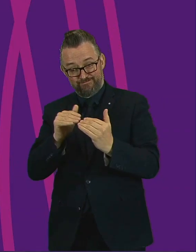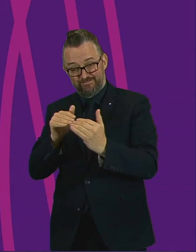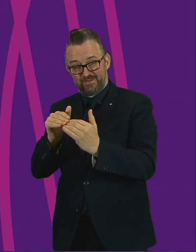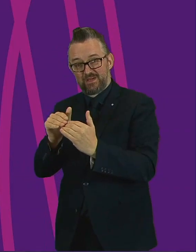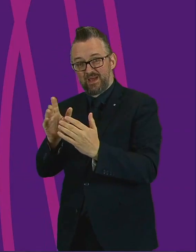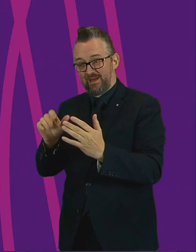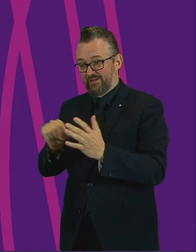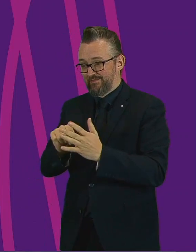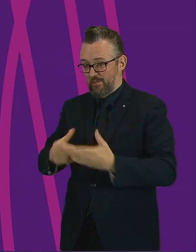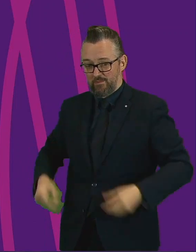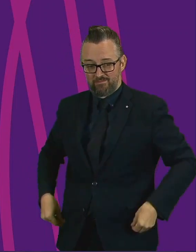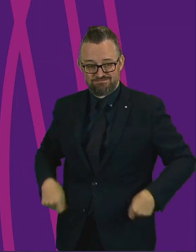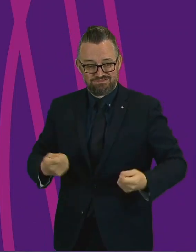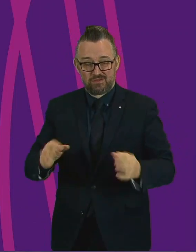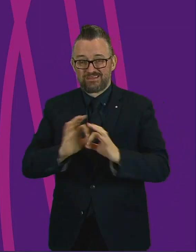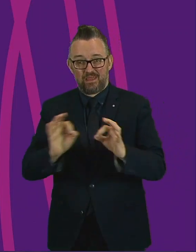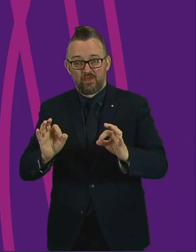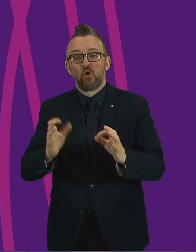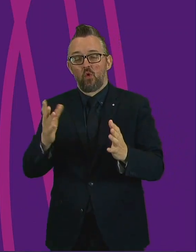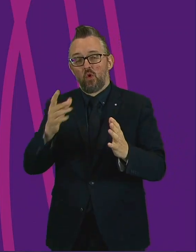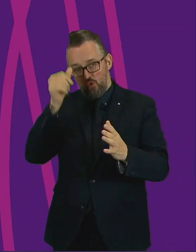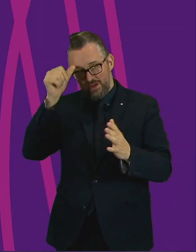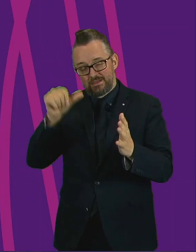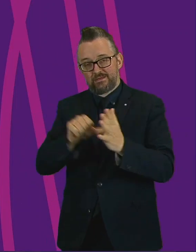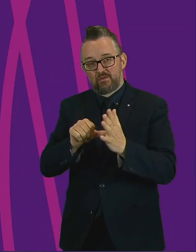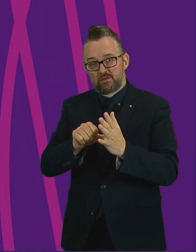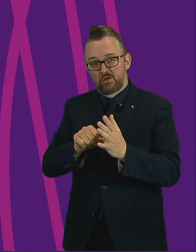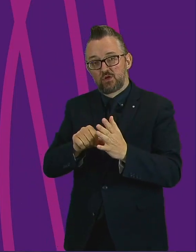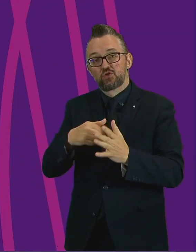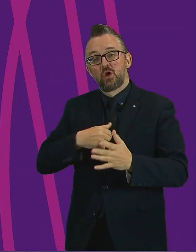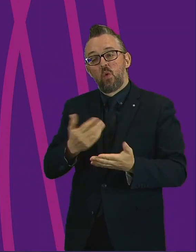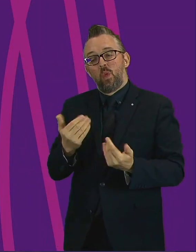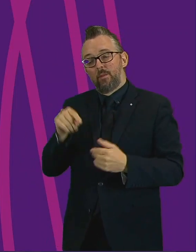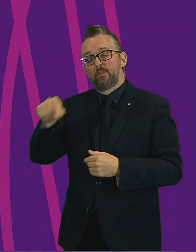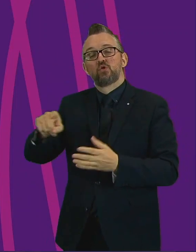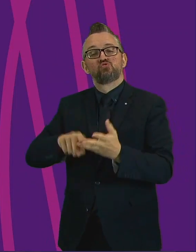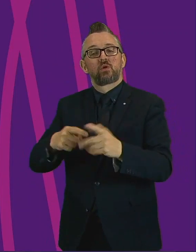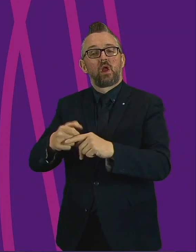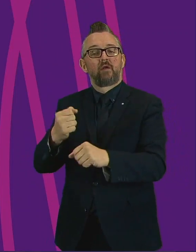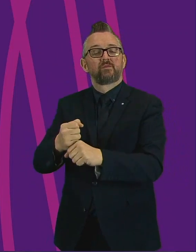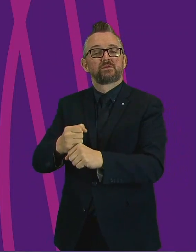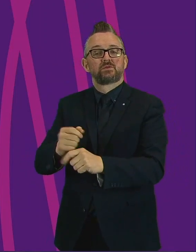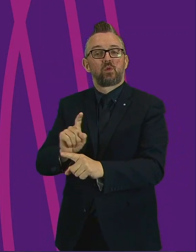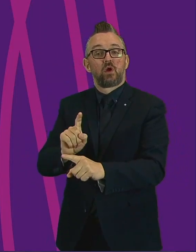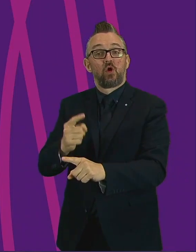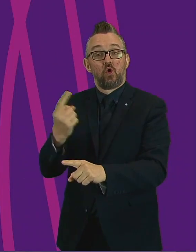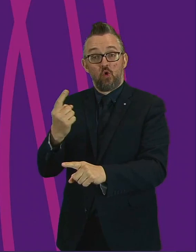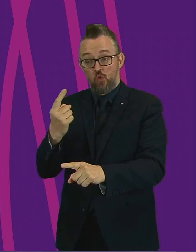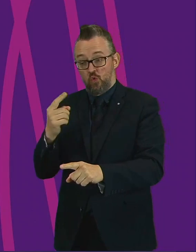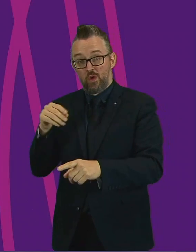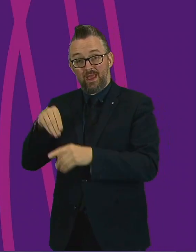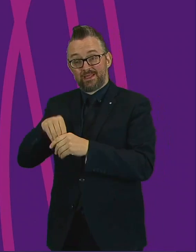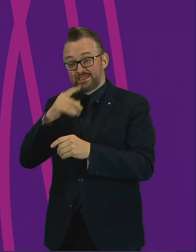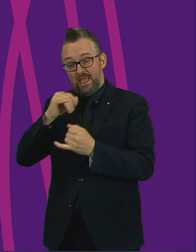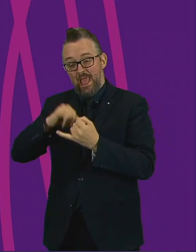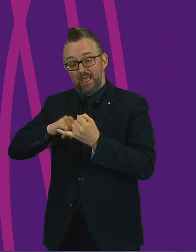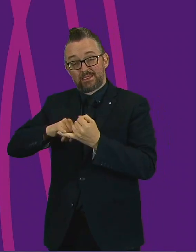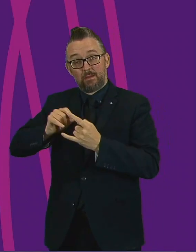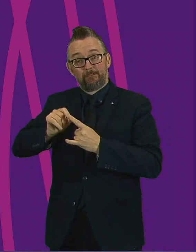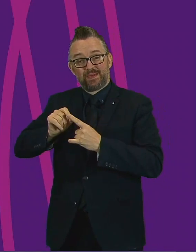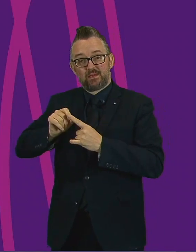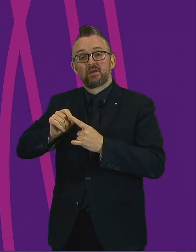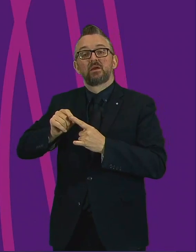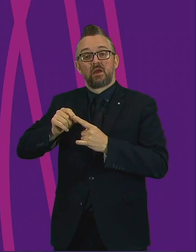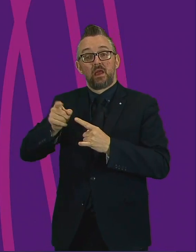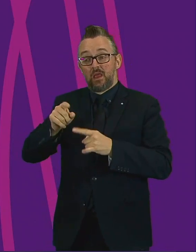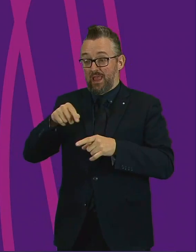face financial hardship in doing so. To that end, I welcome the UK Government's decision to ensure that for those eligible, statutory sick pay will be available for every